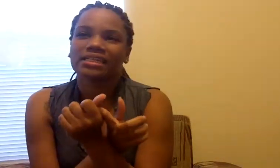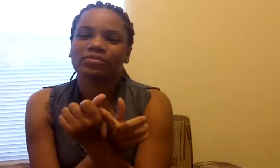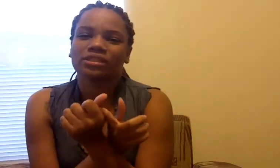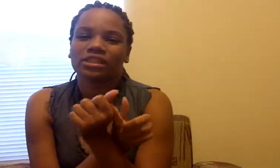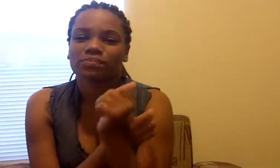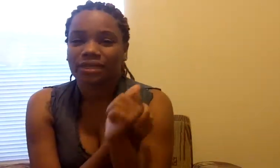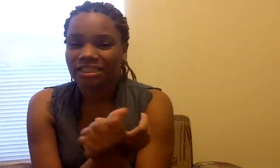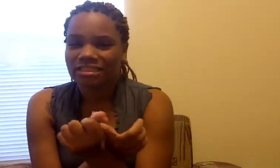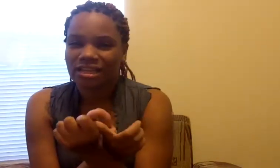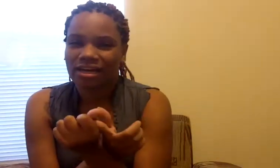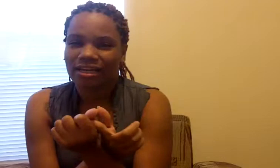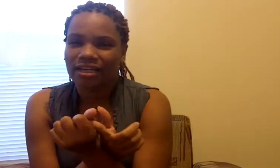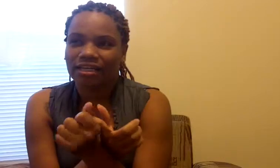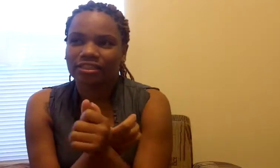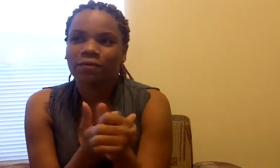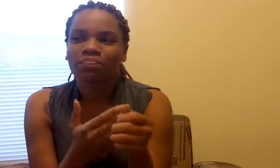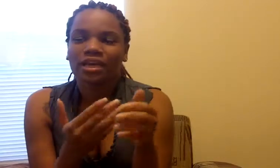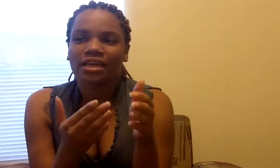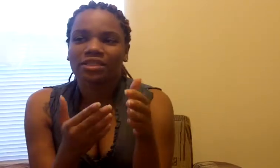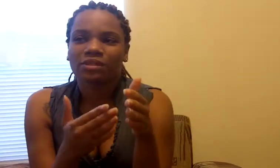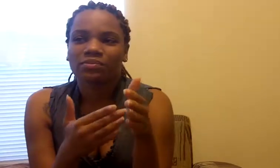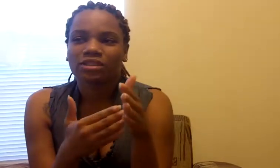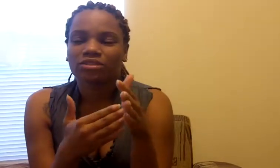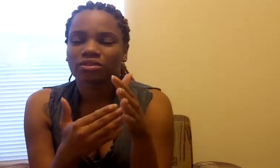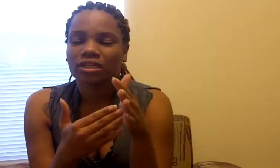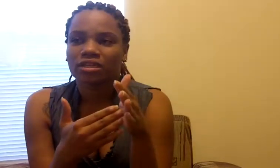PSE, which is Pidgin Sign English, and that's pretty much using